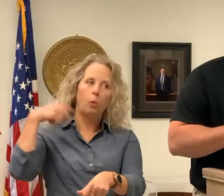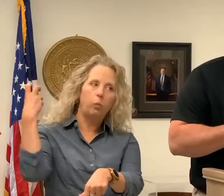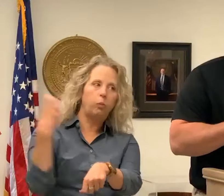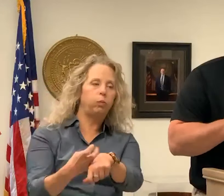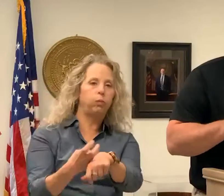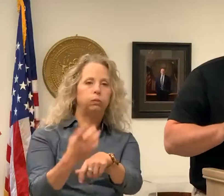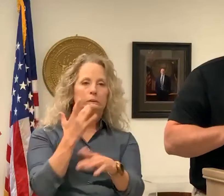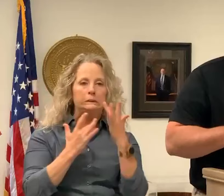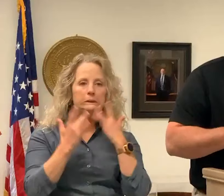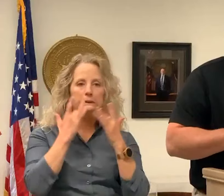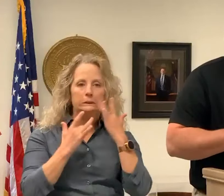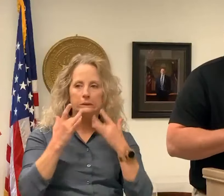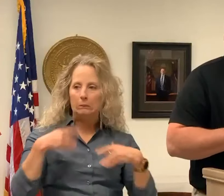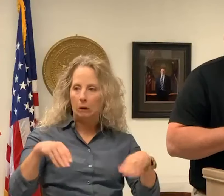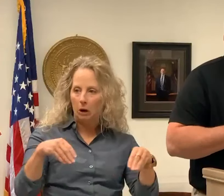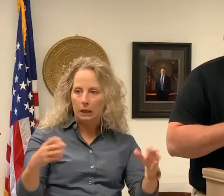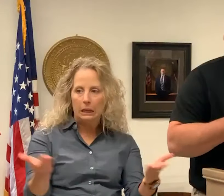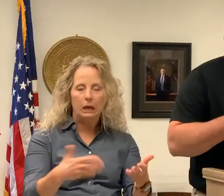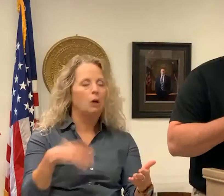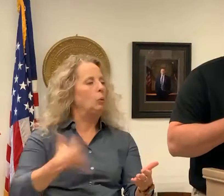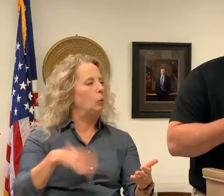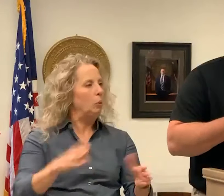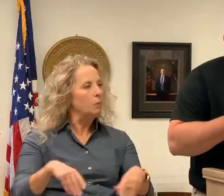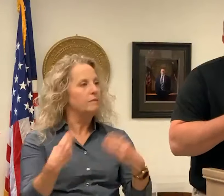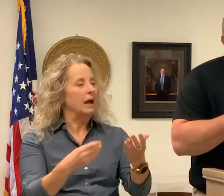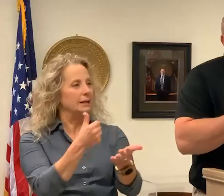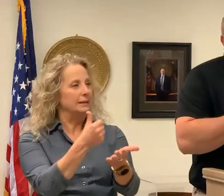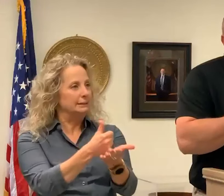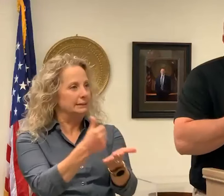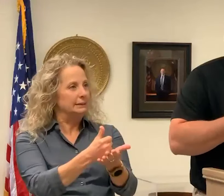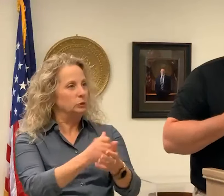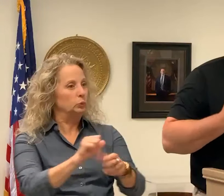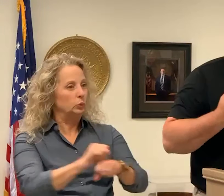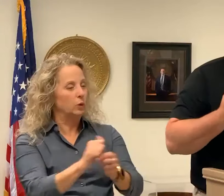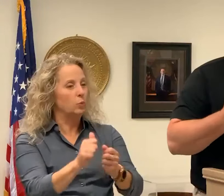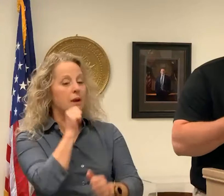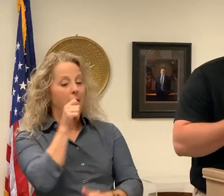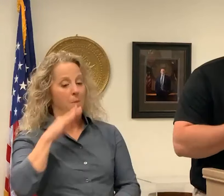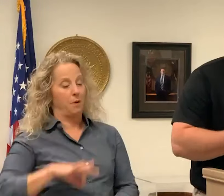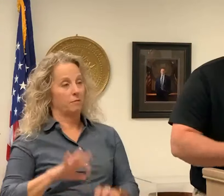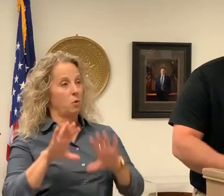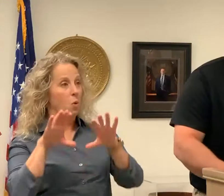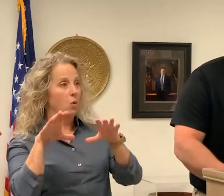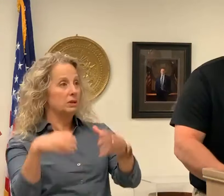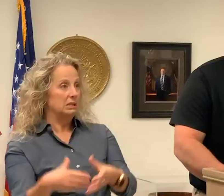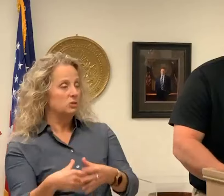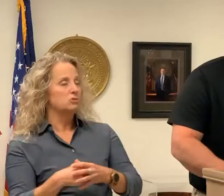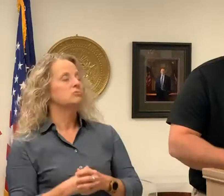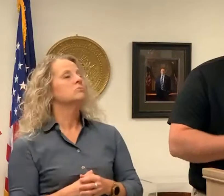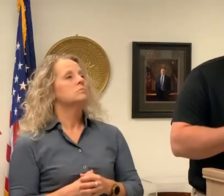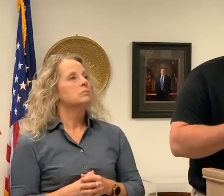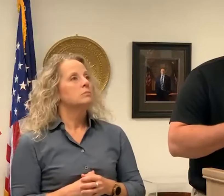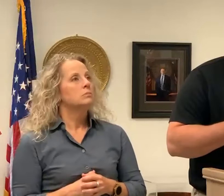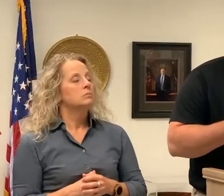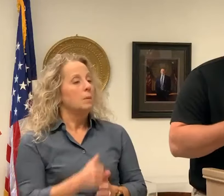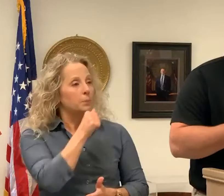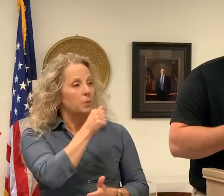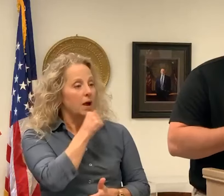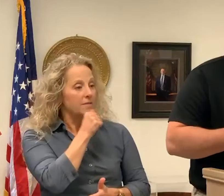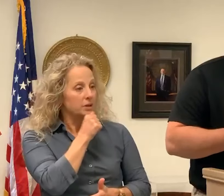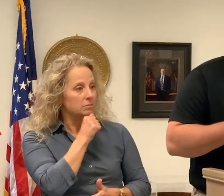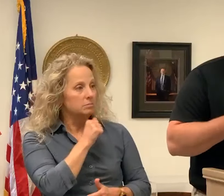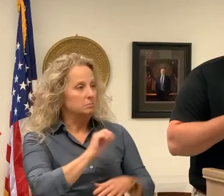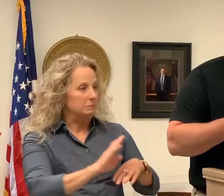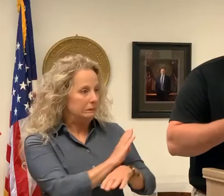difficult rental market here, so what we're doing is providing assistance, working with nonprofit organizations and private